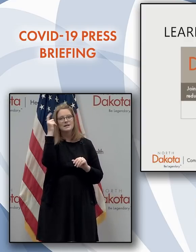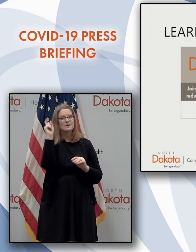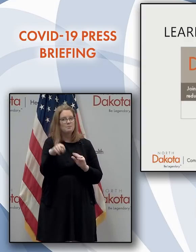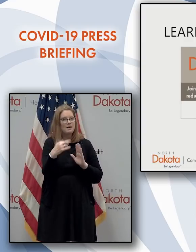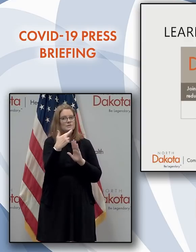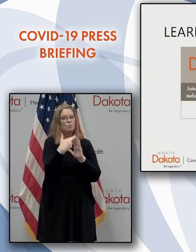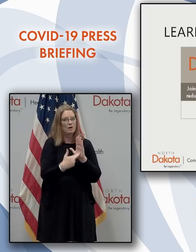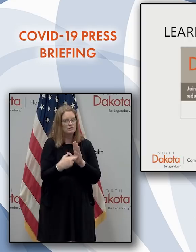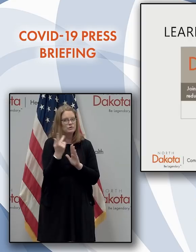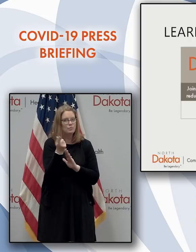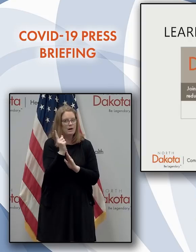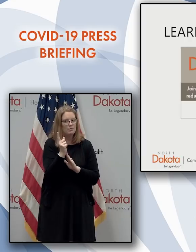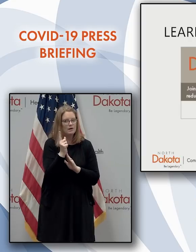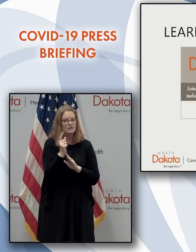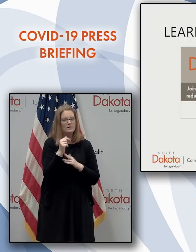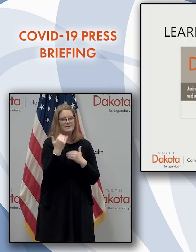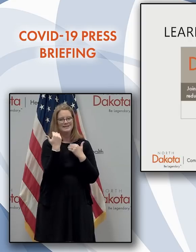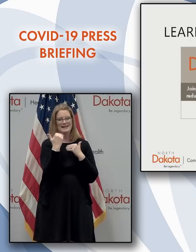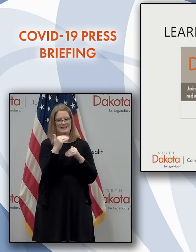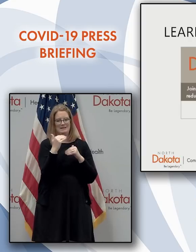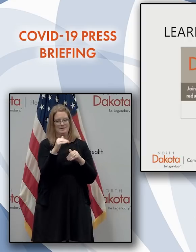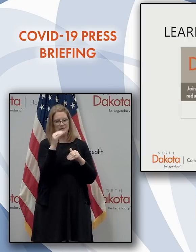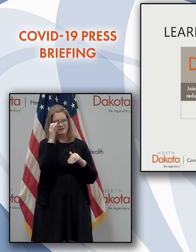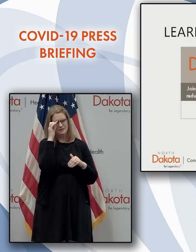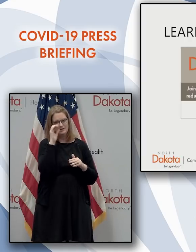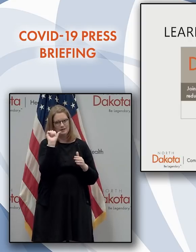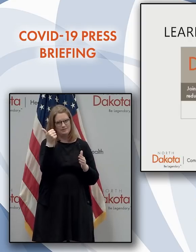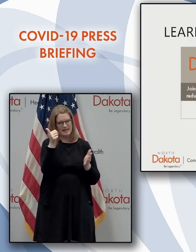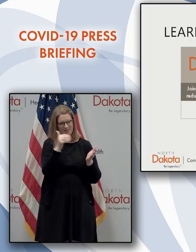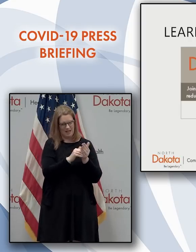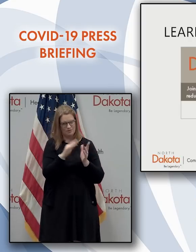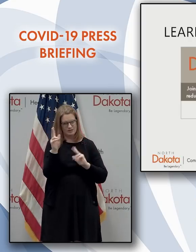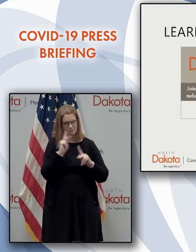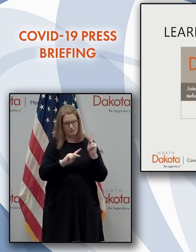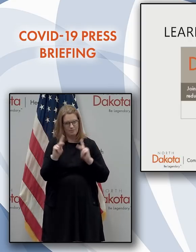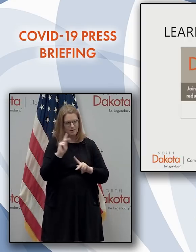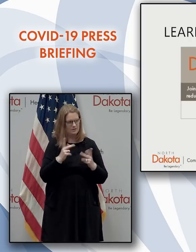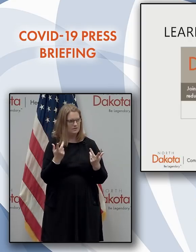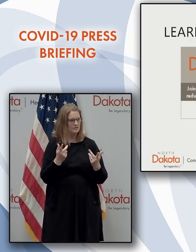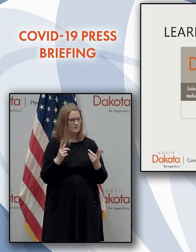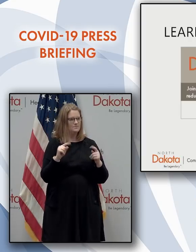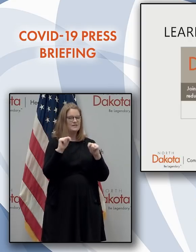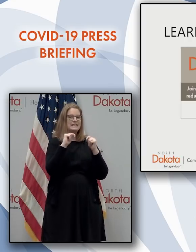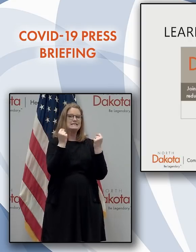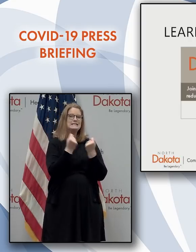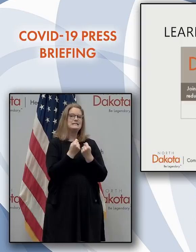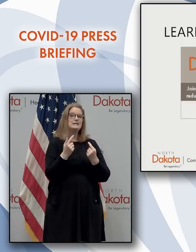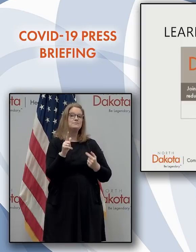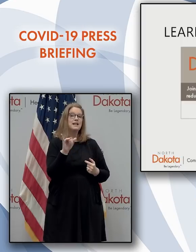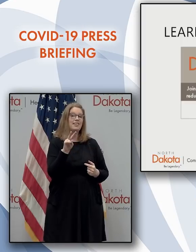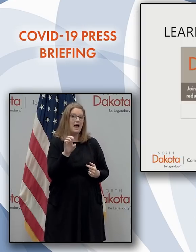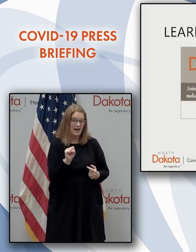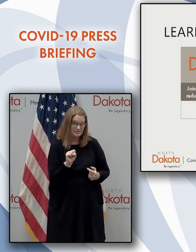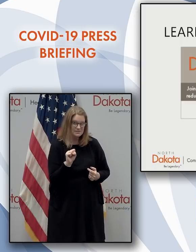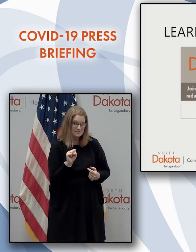in advance. There is a limited capacity of 10,000 people. It is a Teams Live event. If we reach